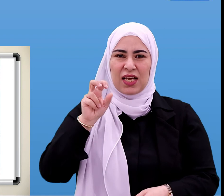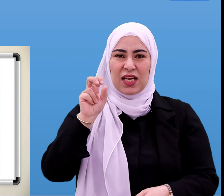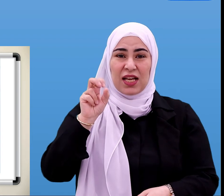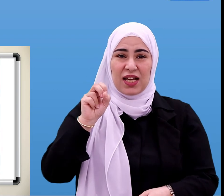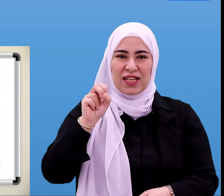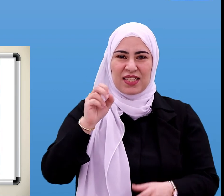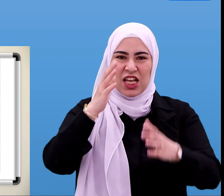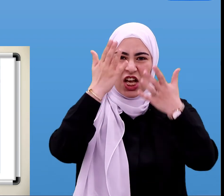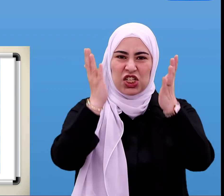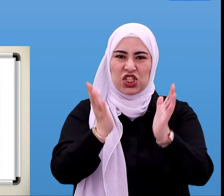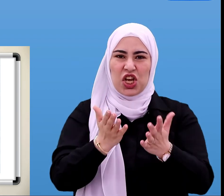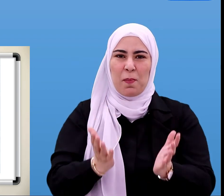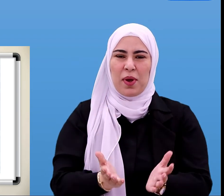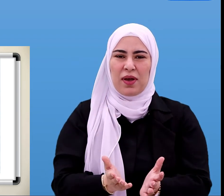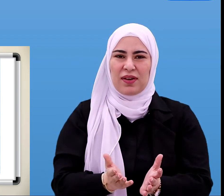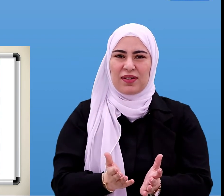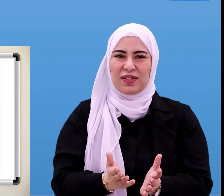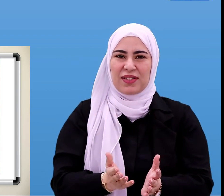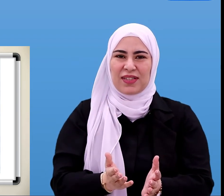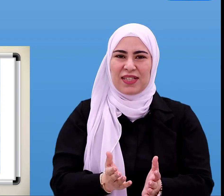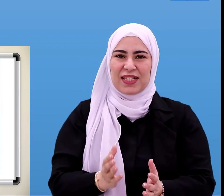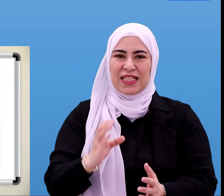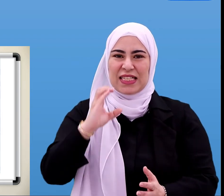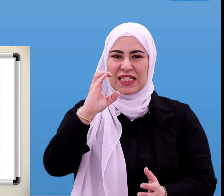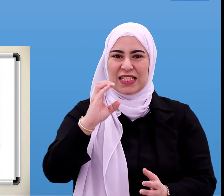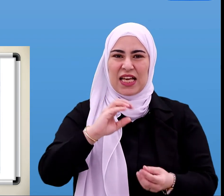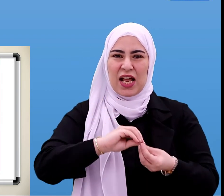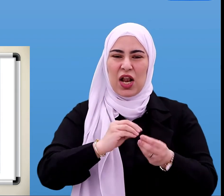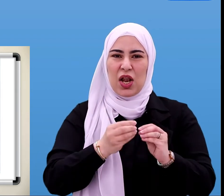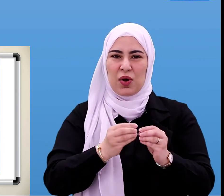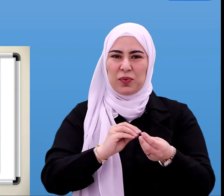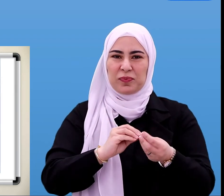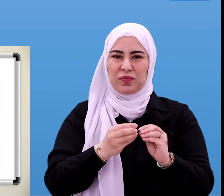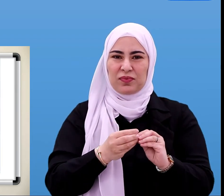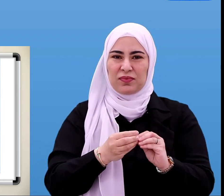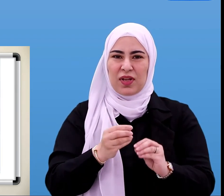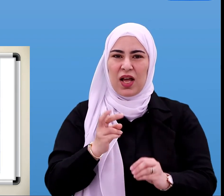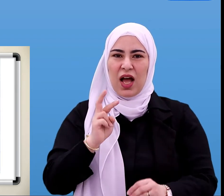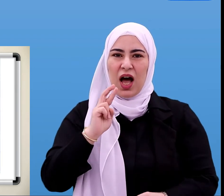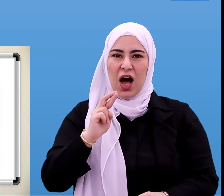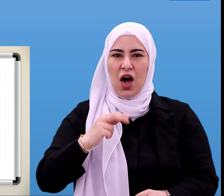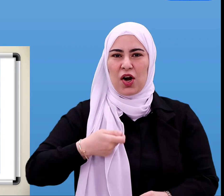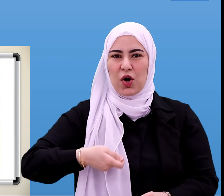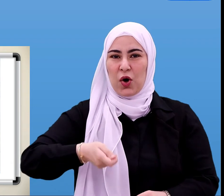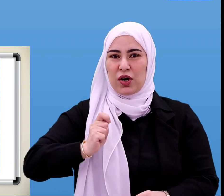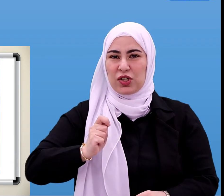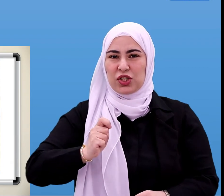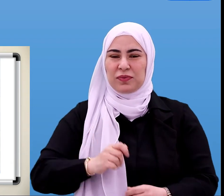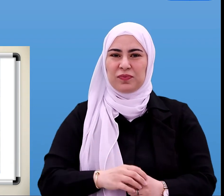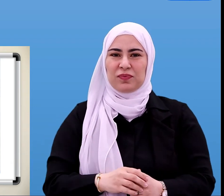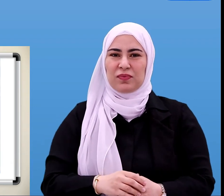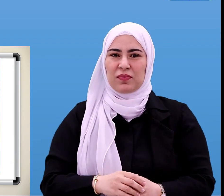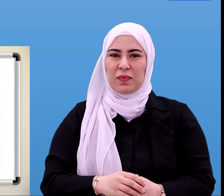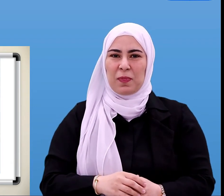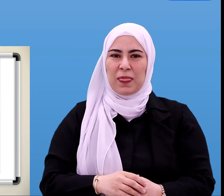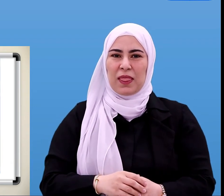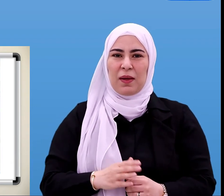shape. C is for color. O is for origin. M is for material. And P is for purpose.